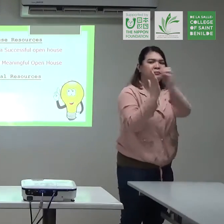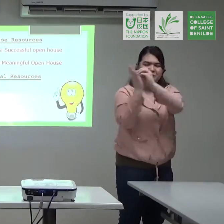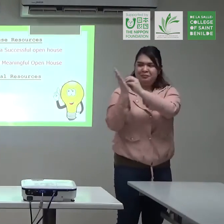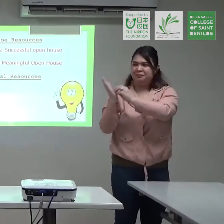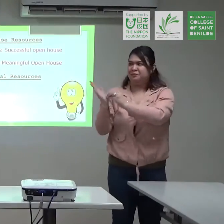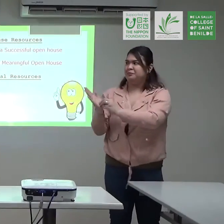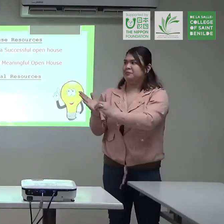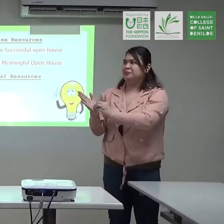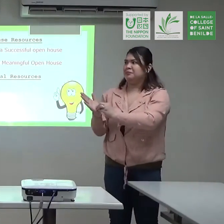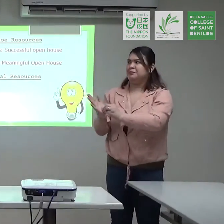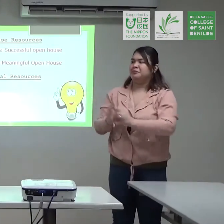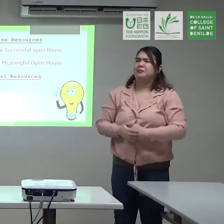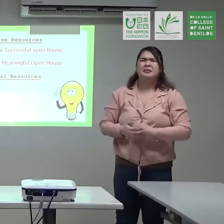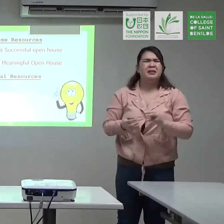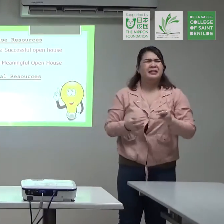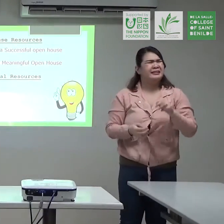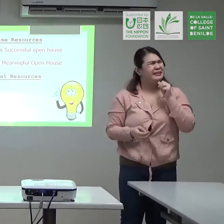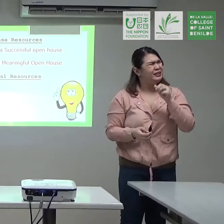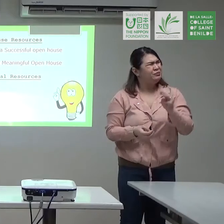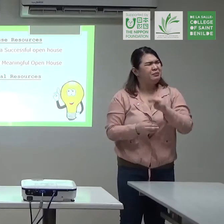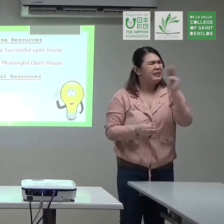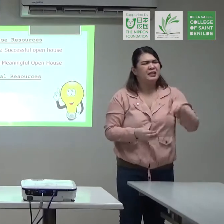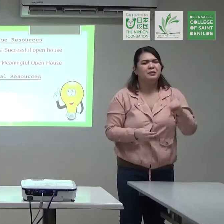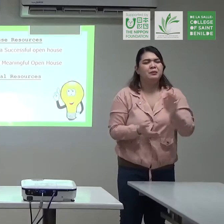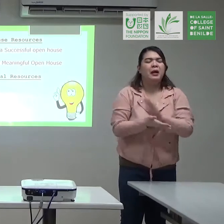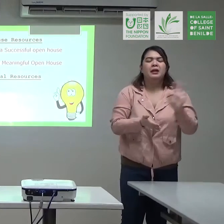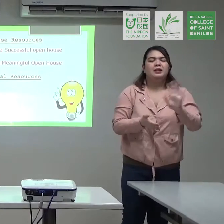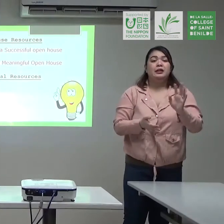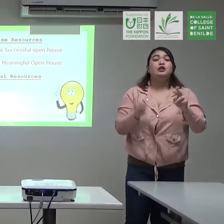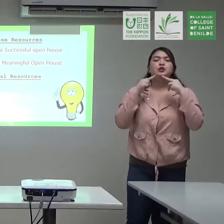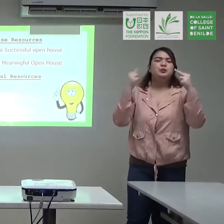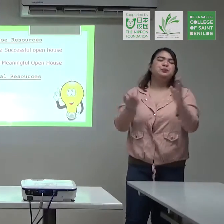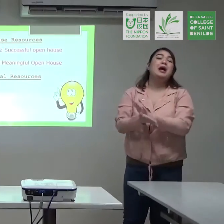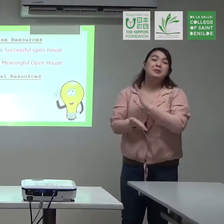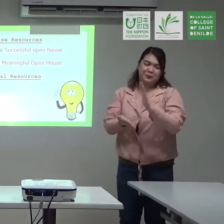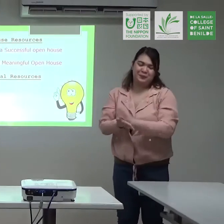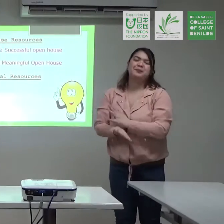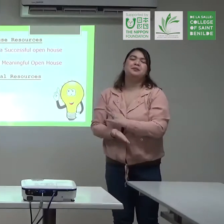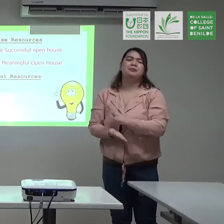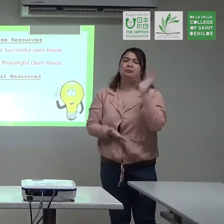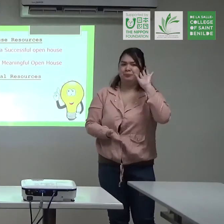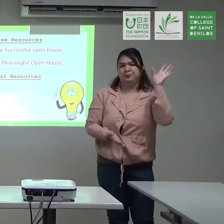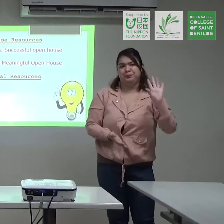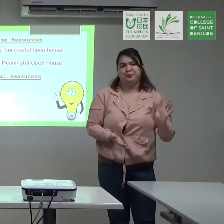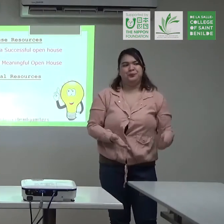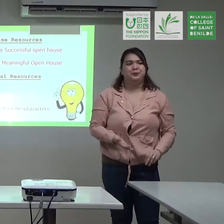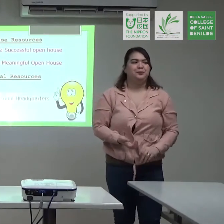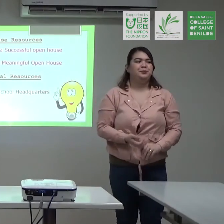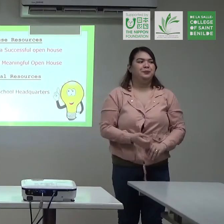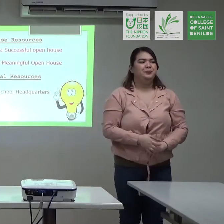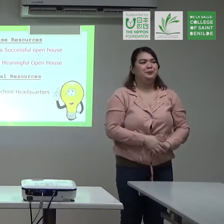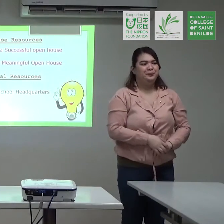paper. Manila paper, newspaper. Okay, very creative.